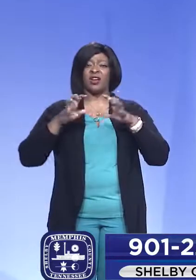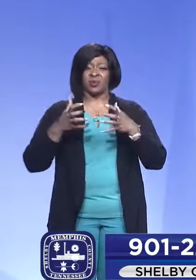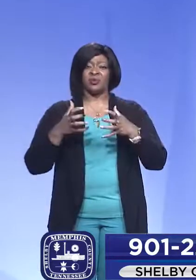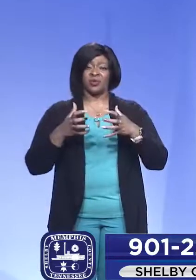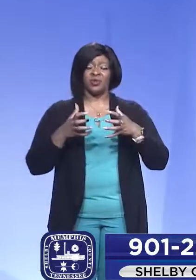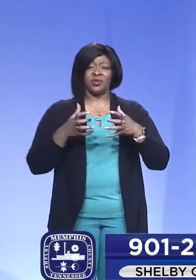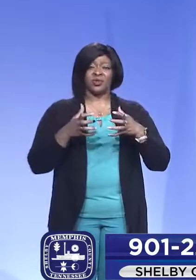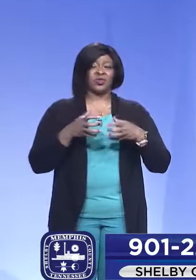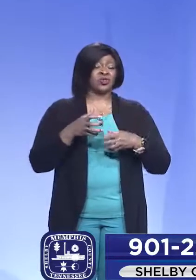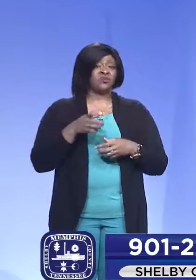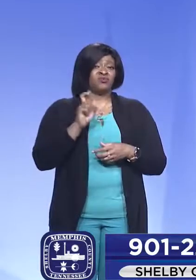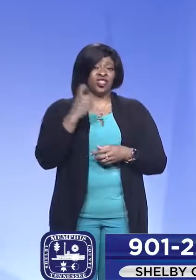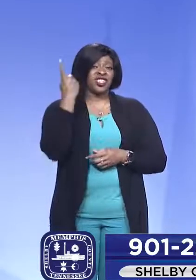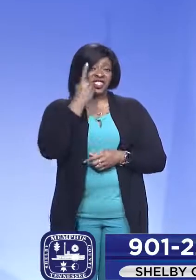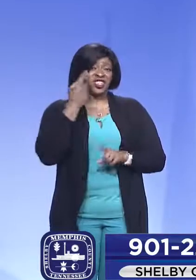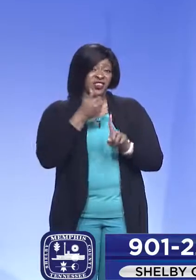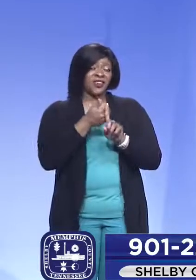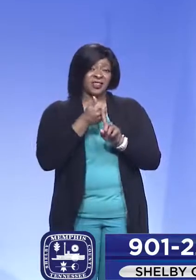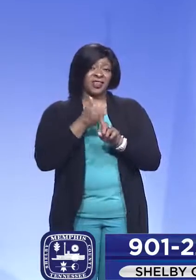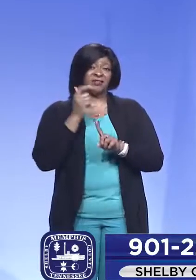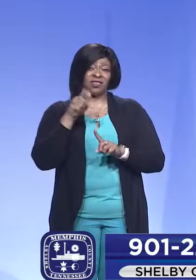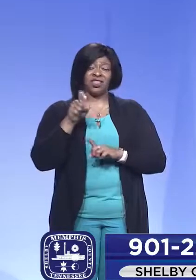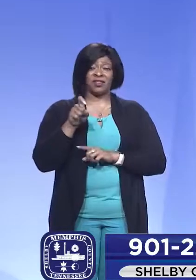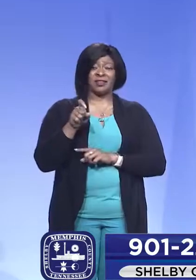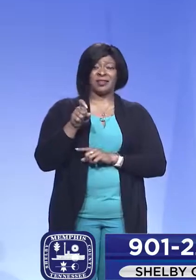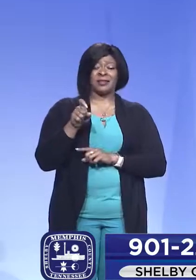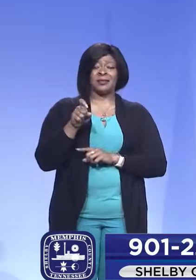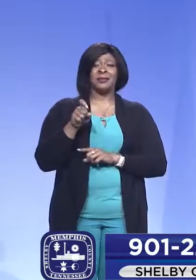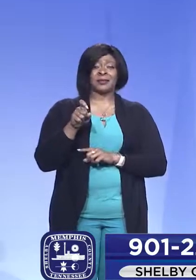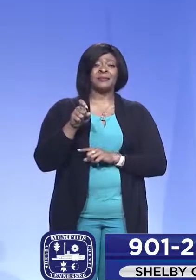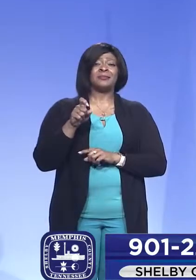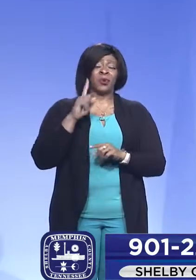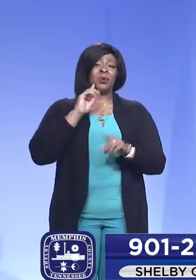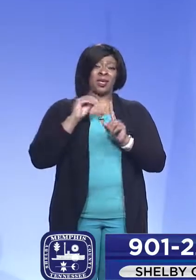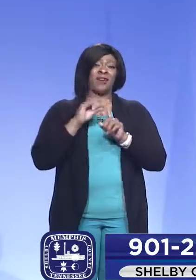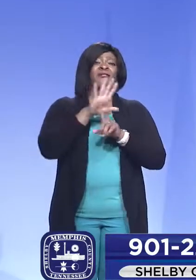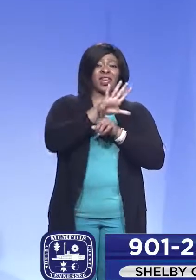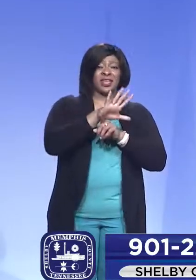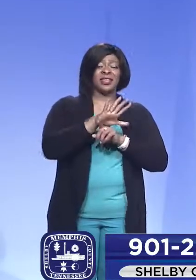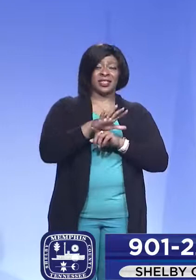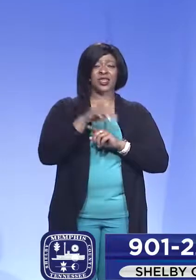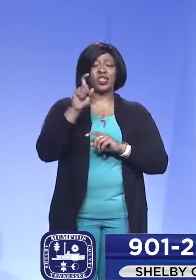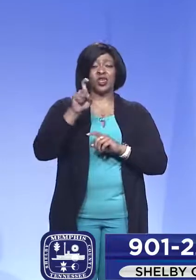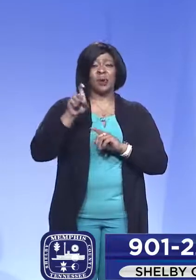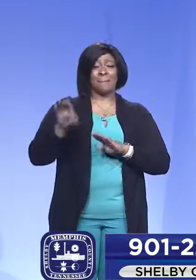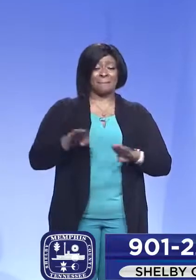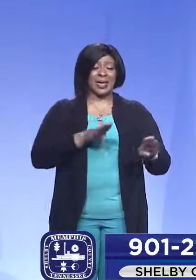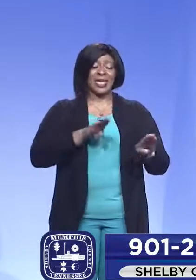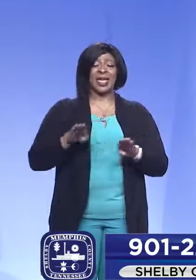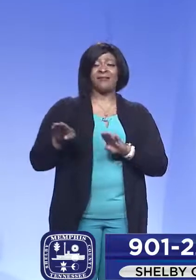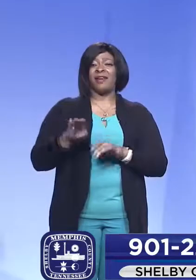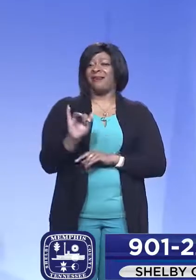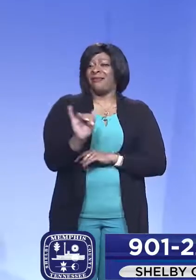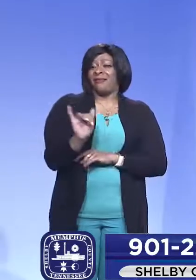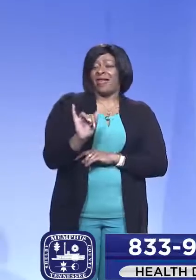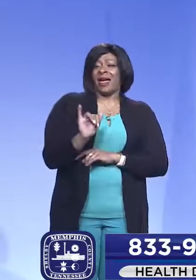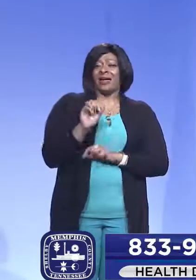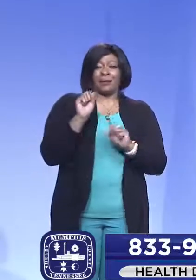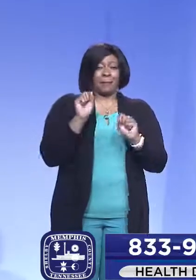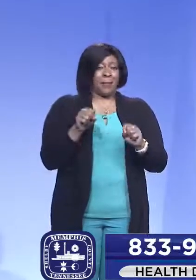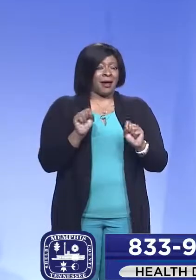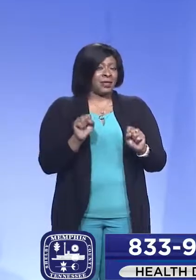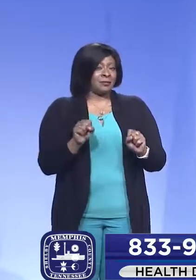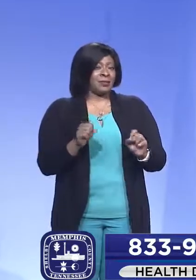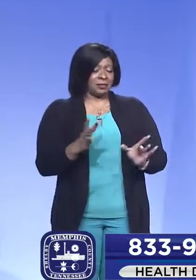almost should consider yourself infected and should behave sort of like you could well